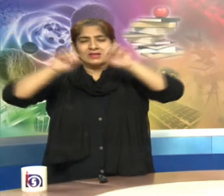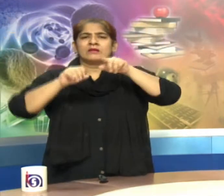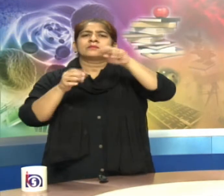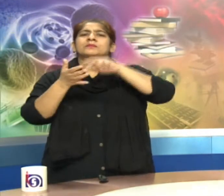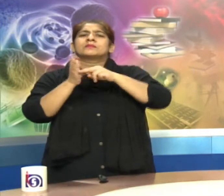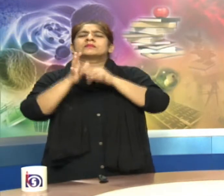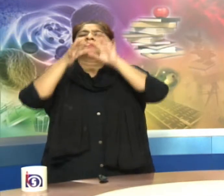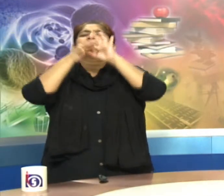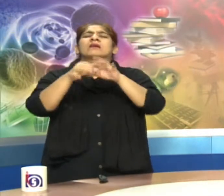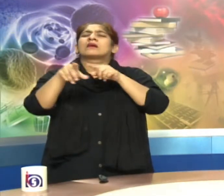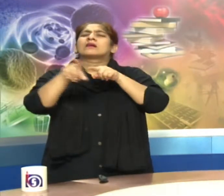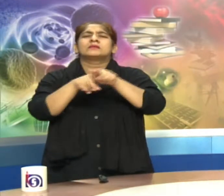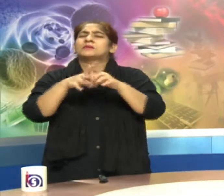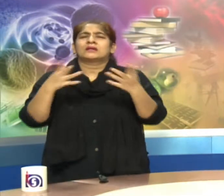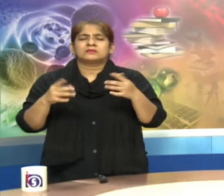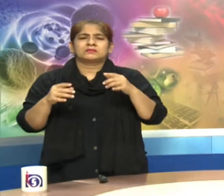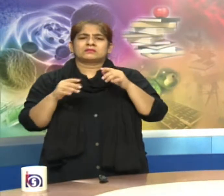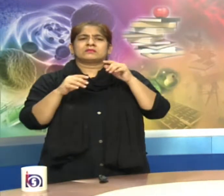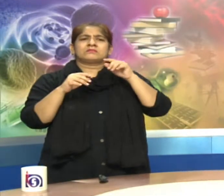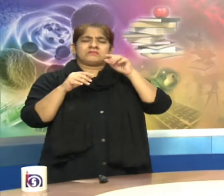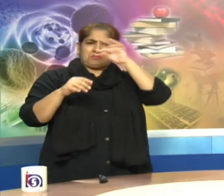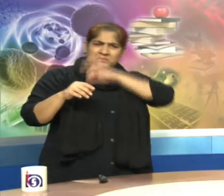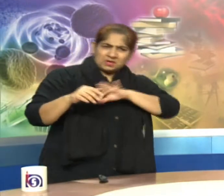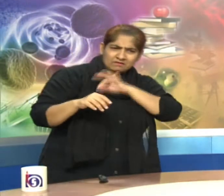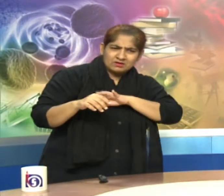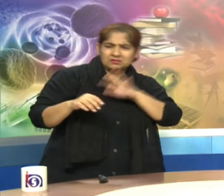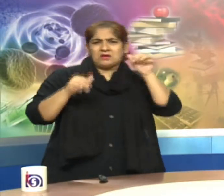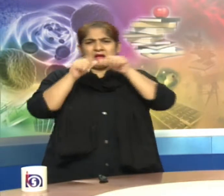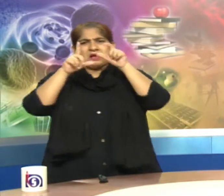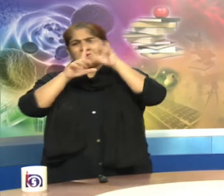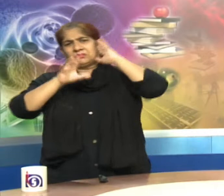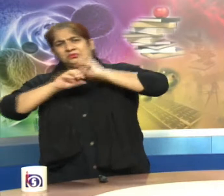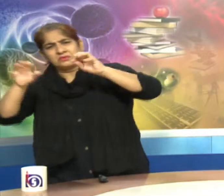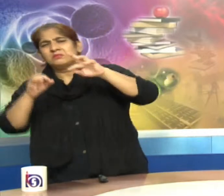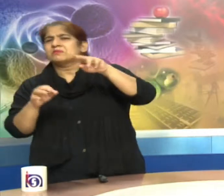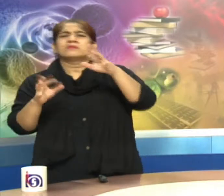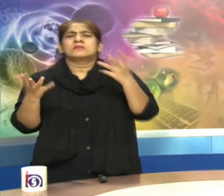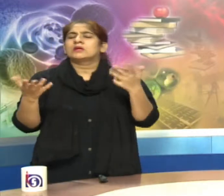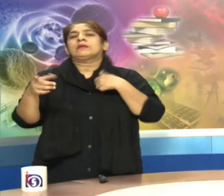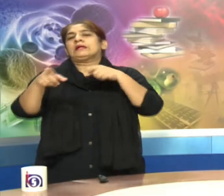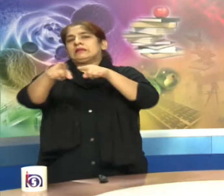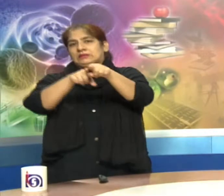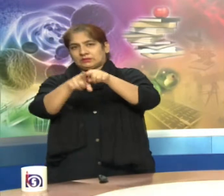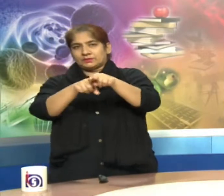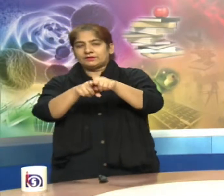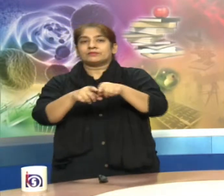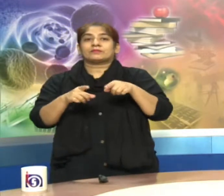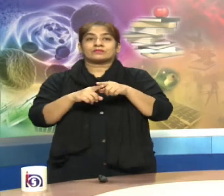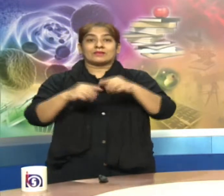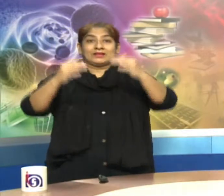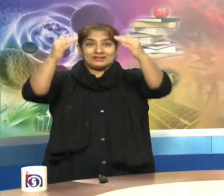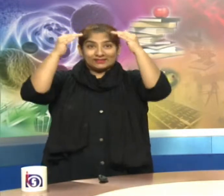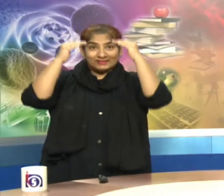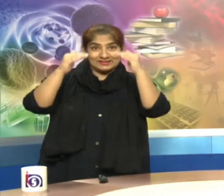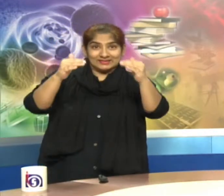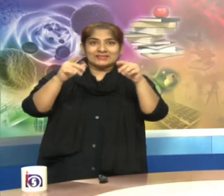benefits to manufacturers. Let me explain this to you. There are different kinds of benefits to the